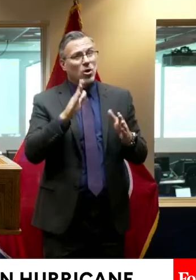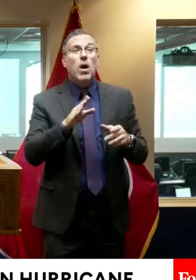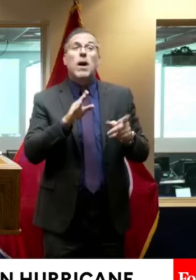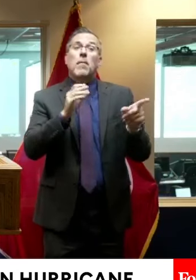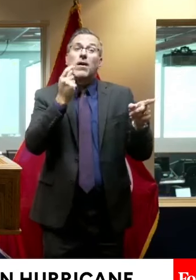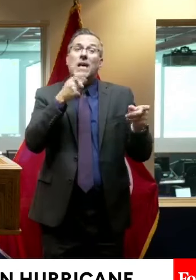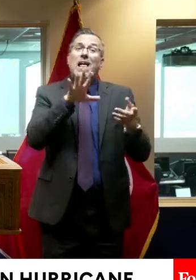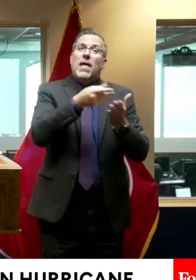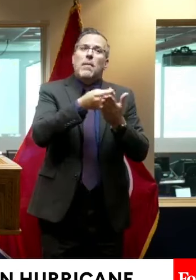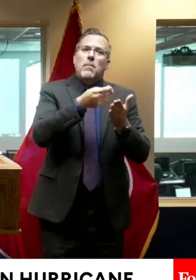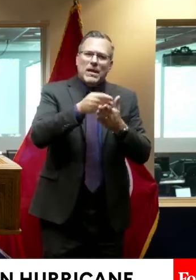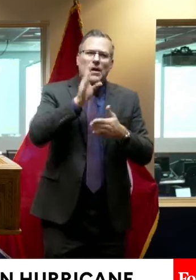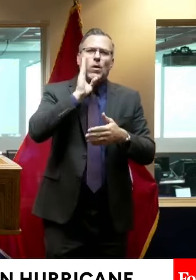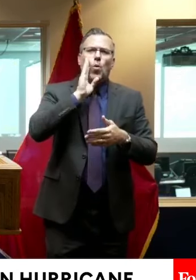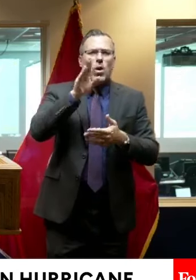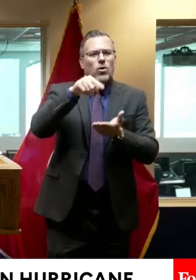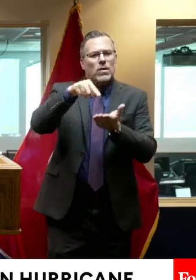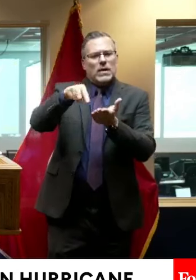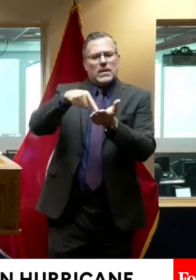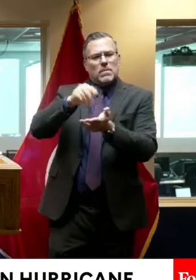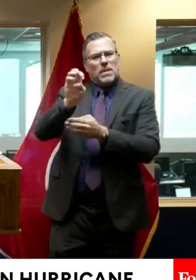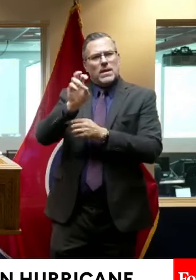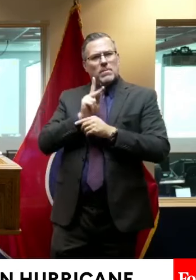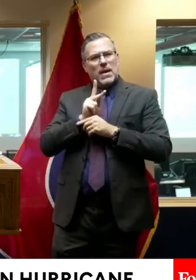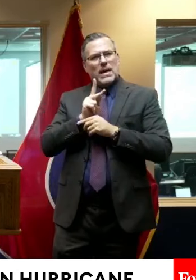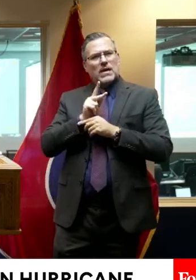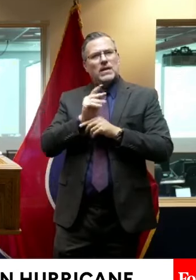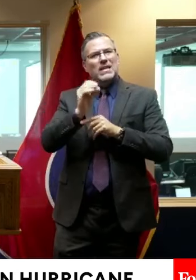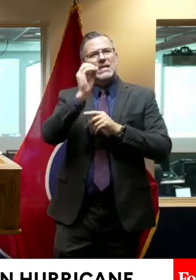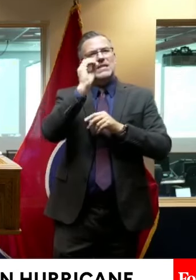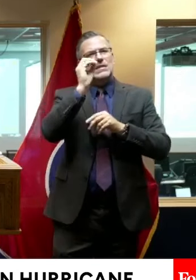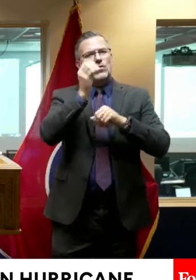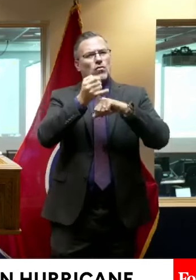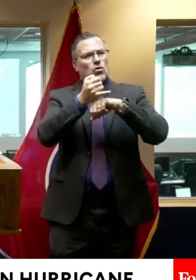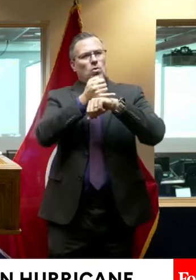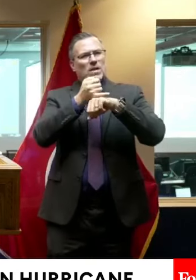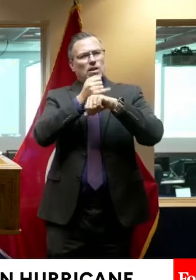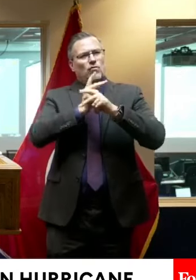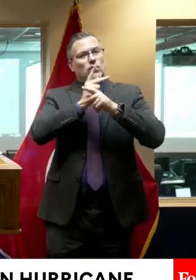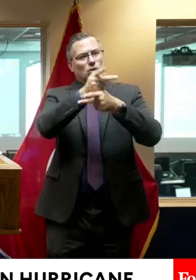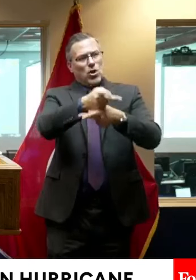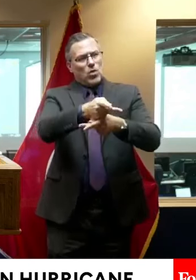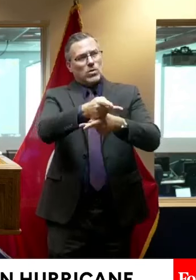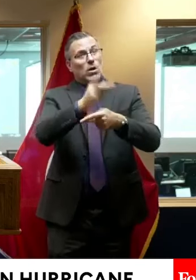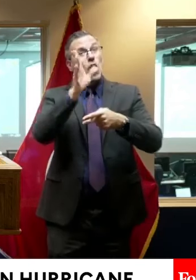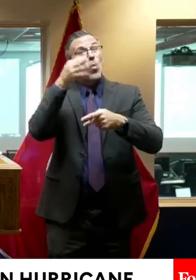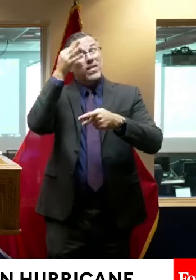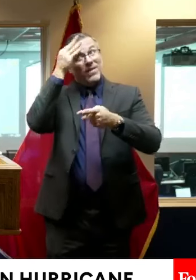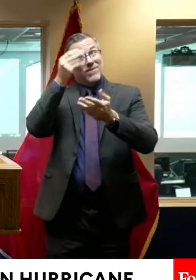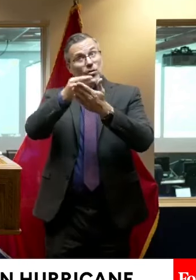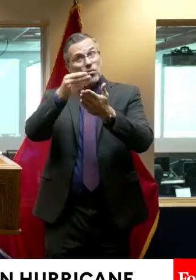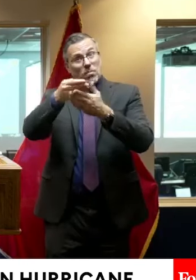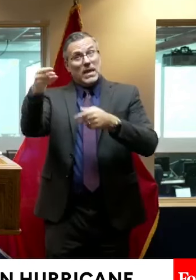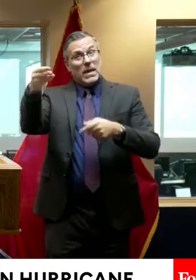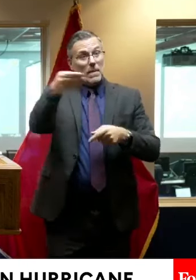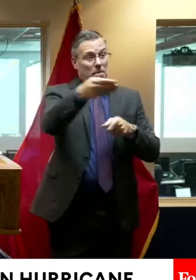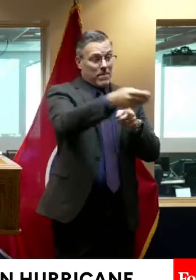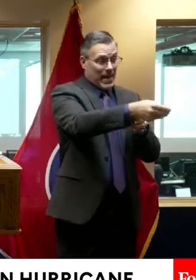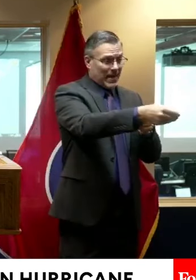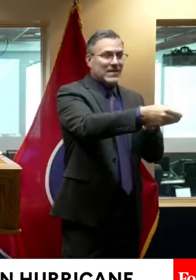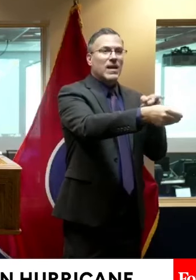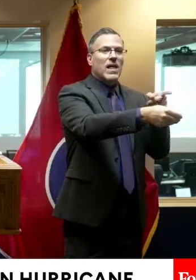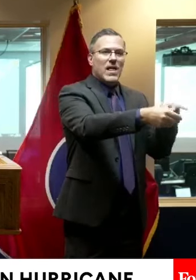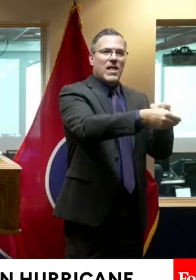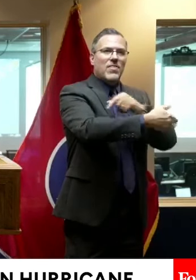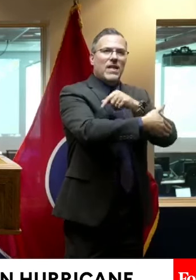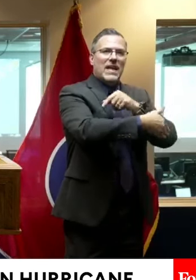back to us, and because they're zero interest loans, but they will be repaid when the federal funding comes. The timing of that's